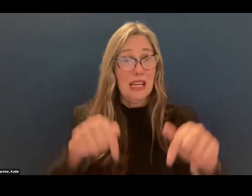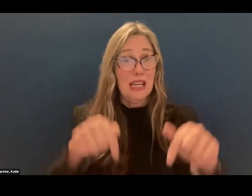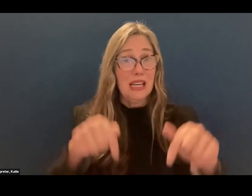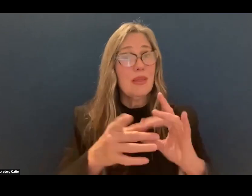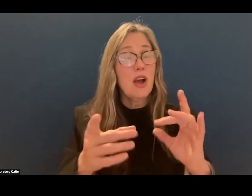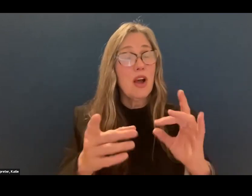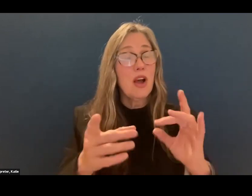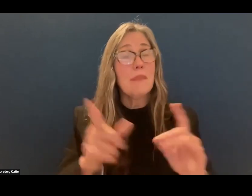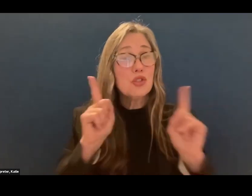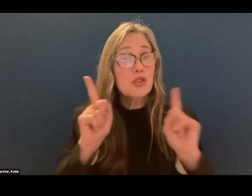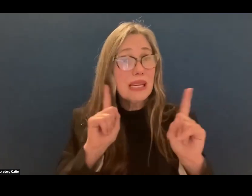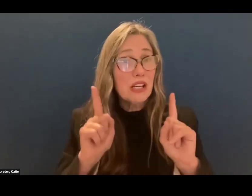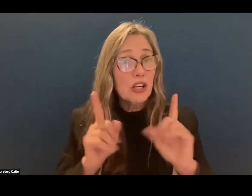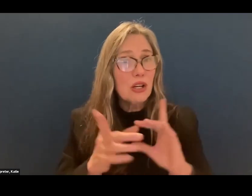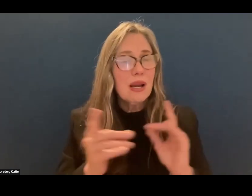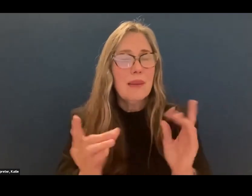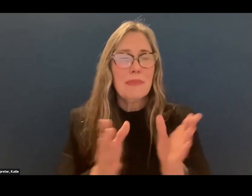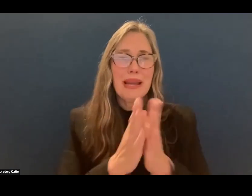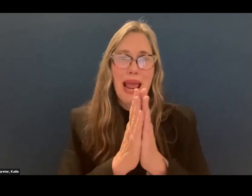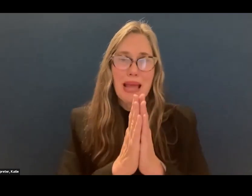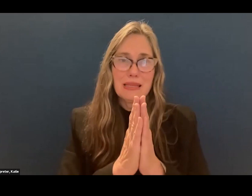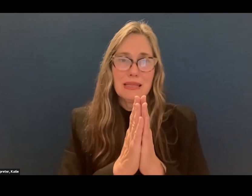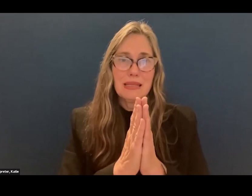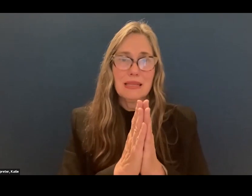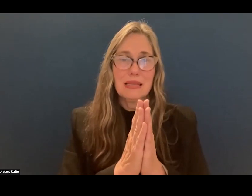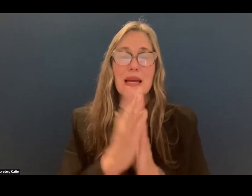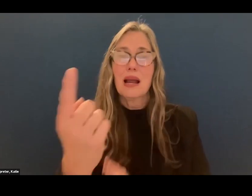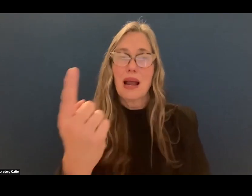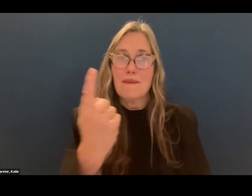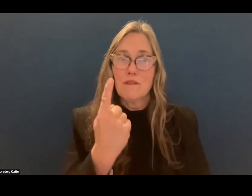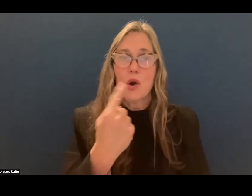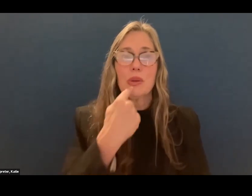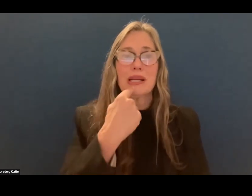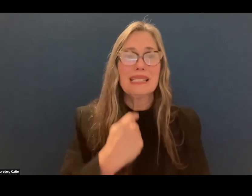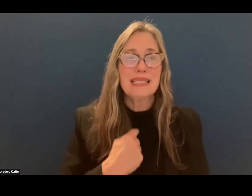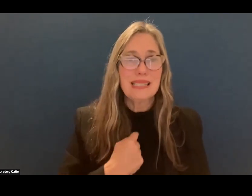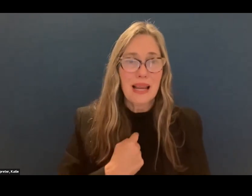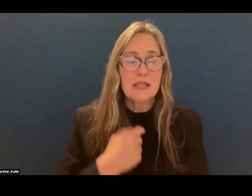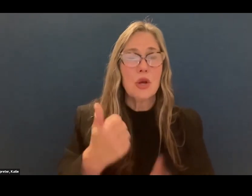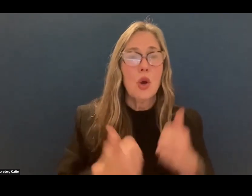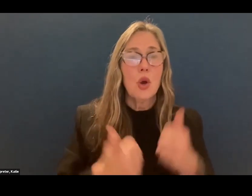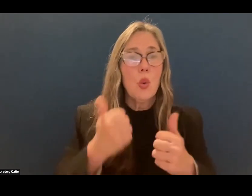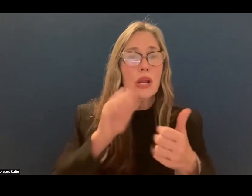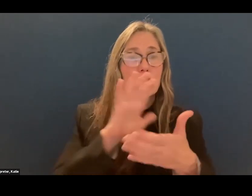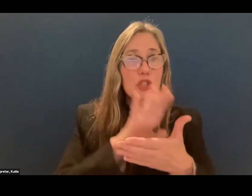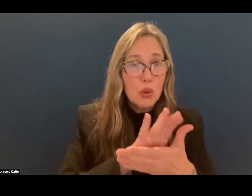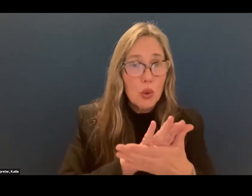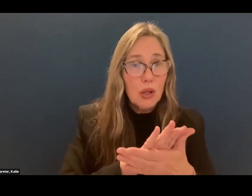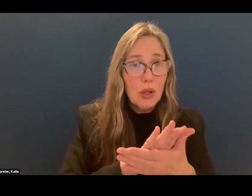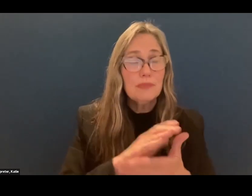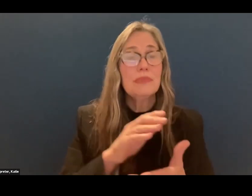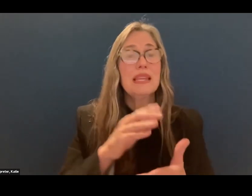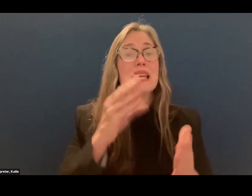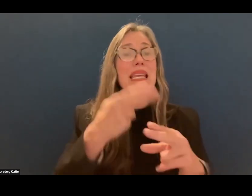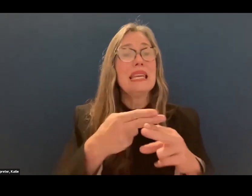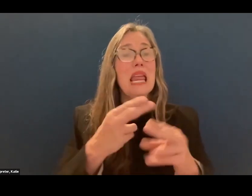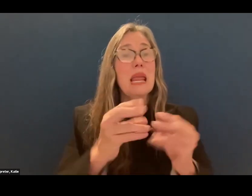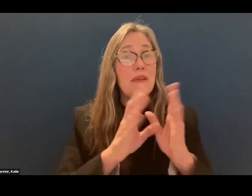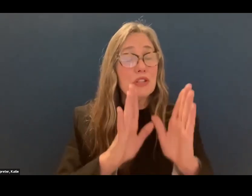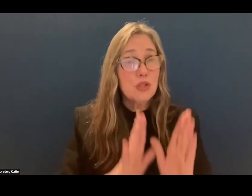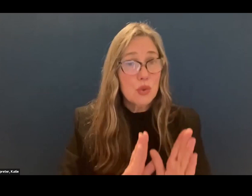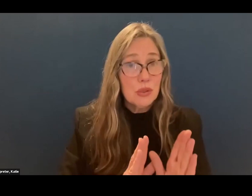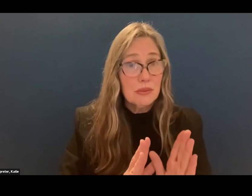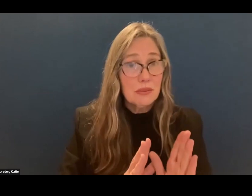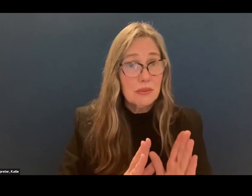today, but I'm also going to ask, please come forward and tell us what school, what student name. If you hear